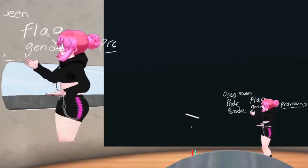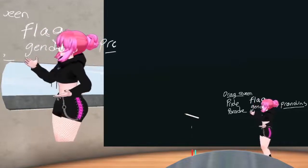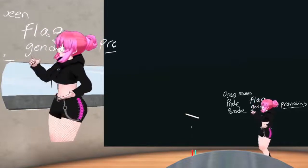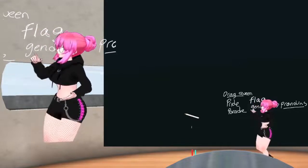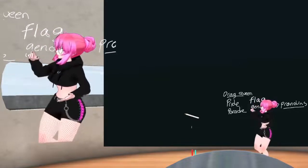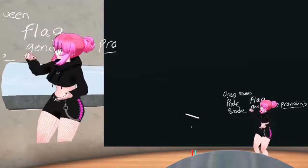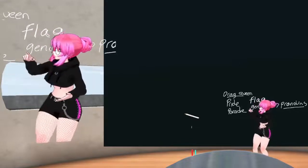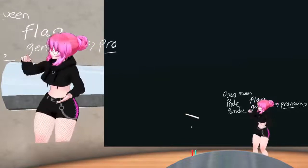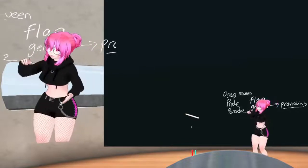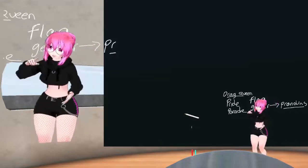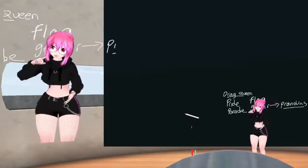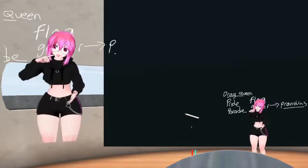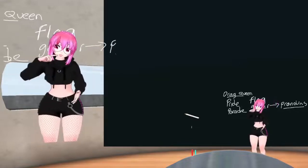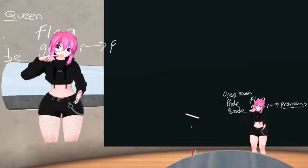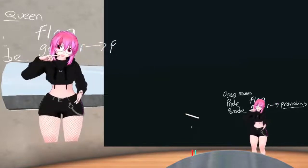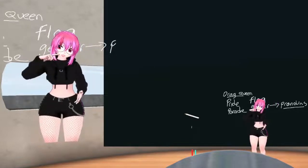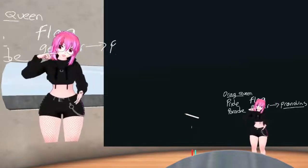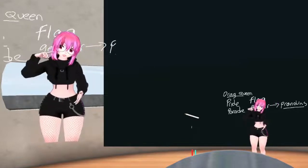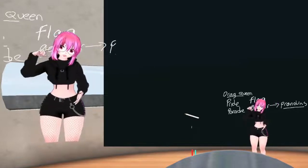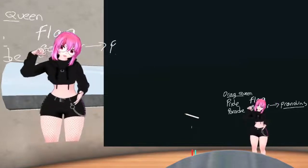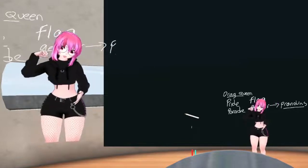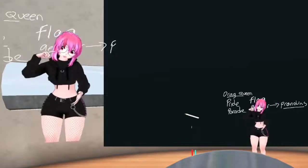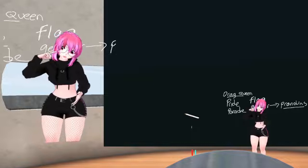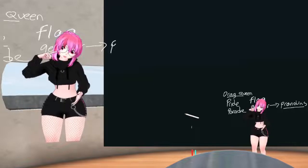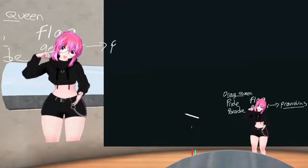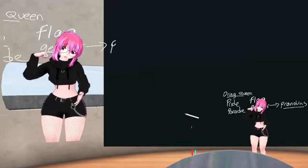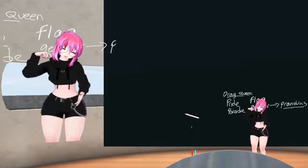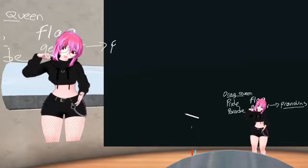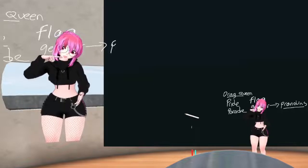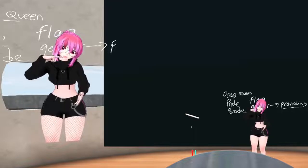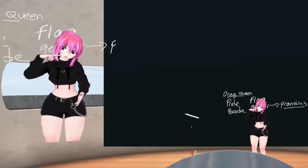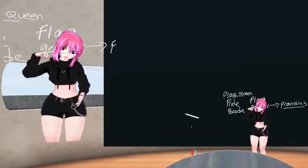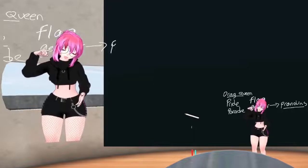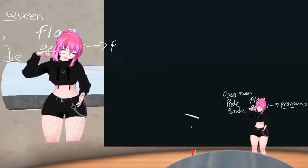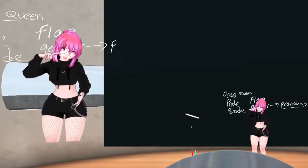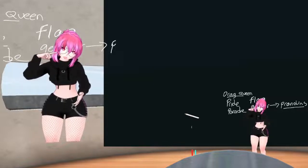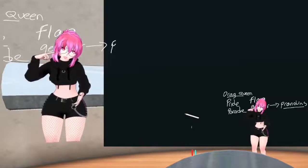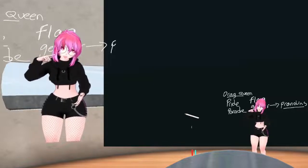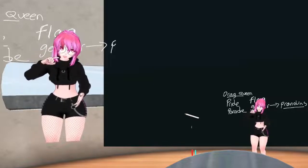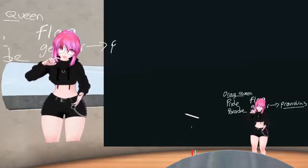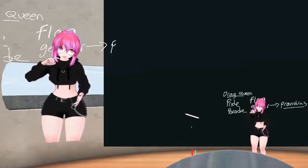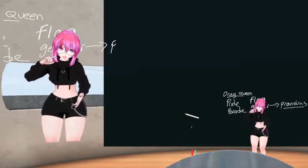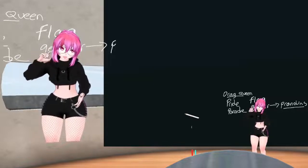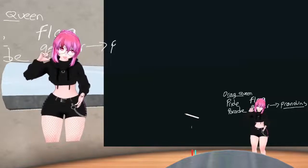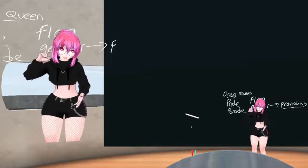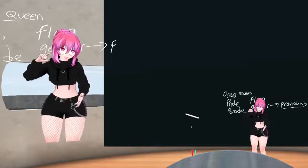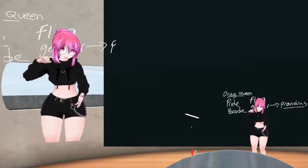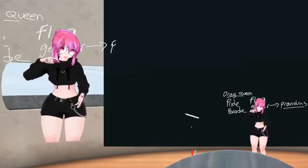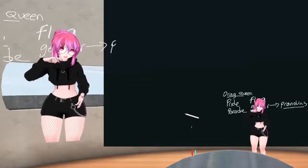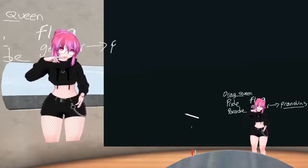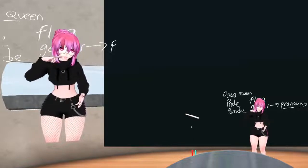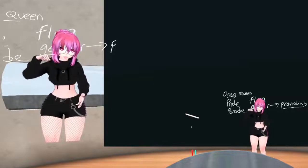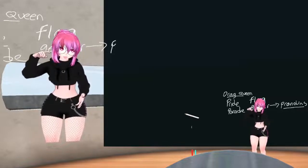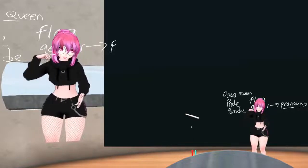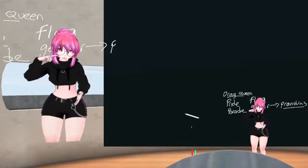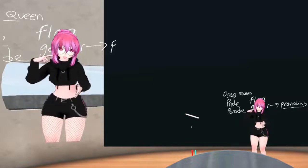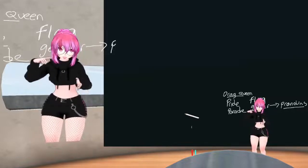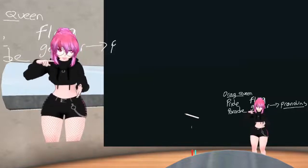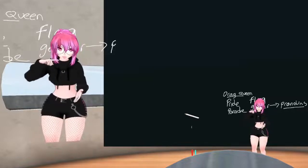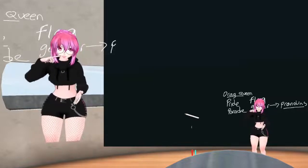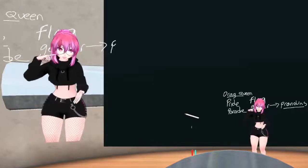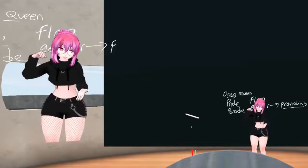people have also said a G hand on the cheek going upwards, because this is a sign for sex, like I said before. So